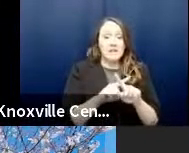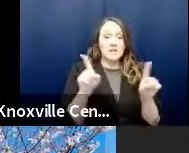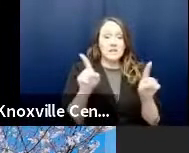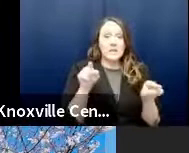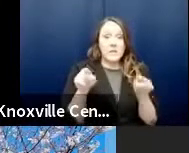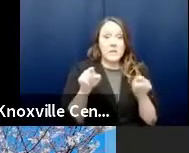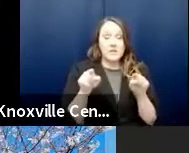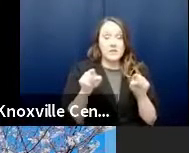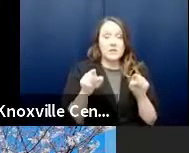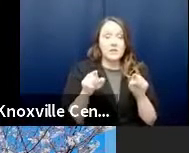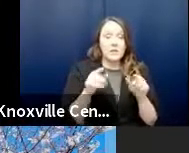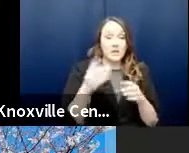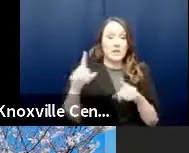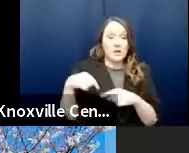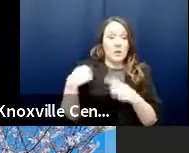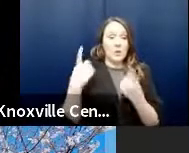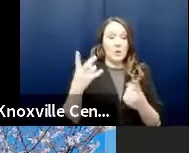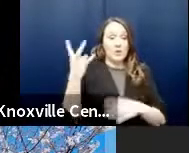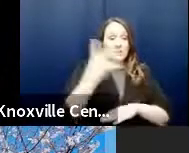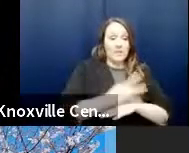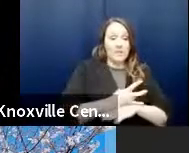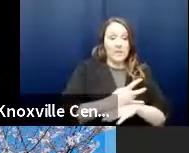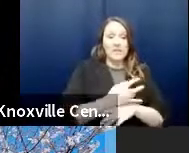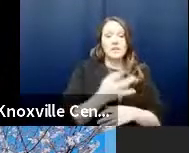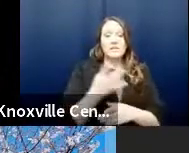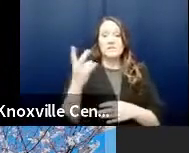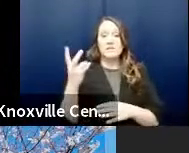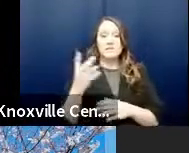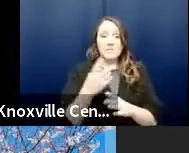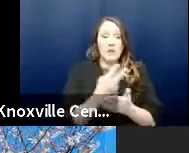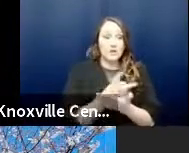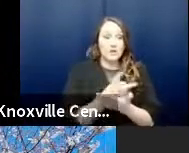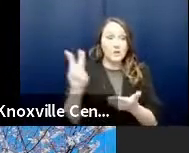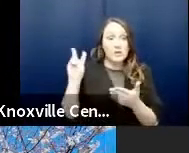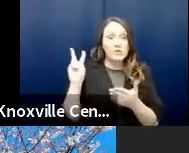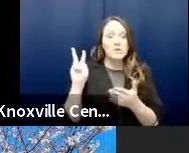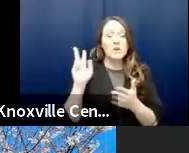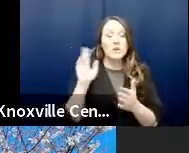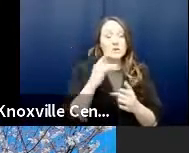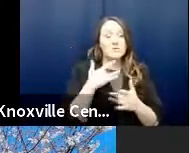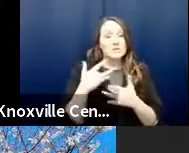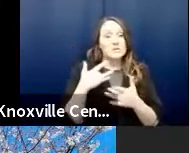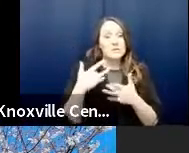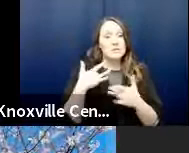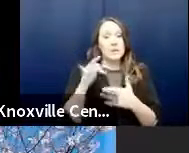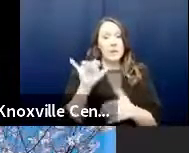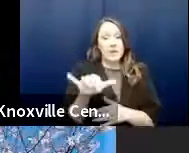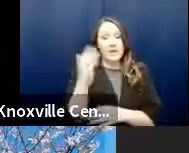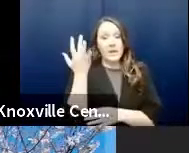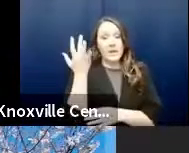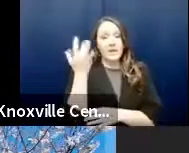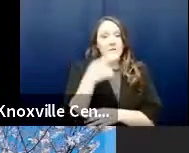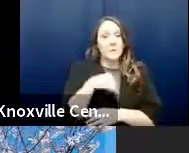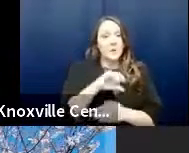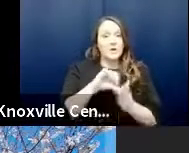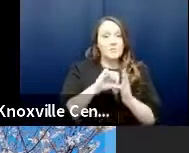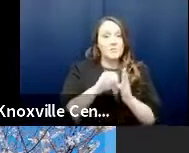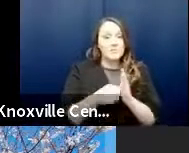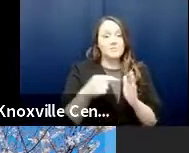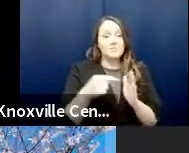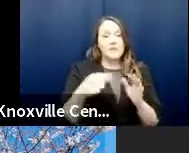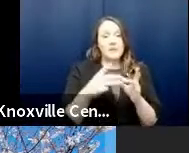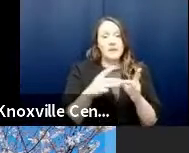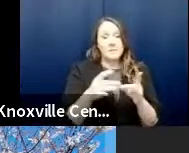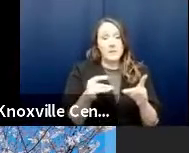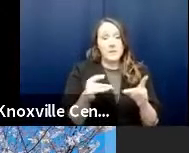the last 7 days and the 7 days before that is very concerning, and that's really why we're pushing these messages